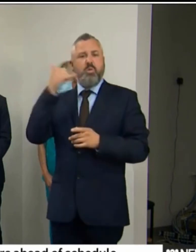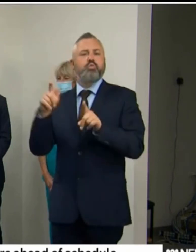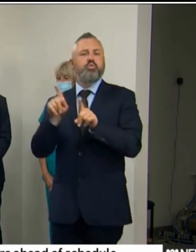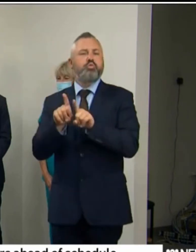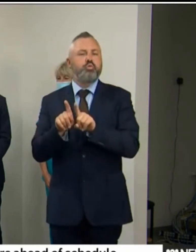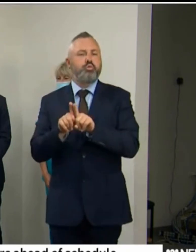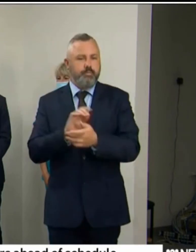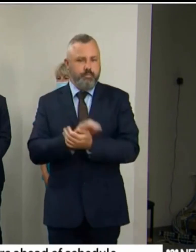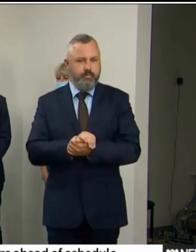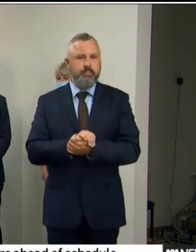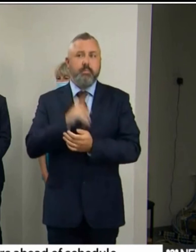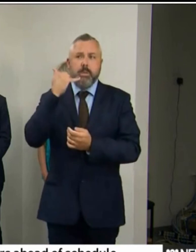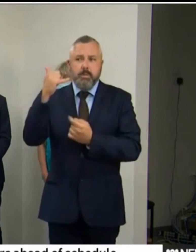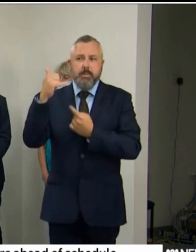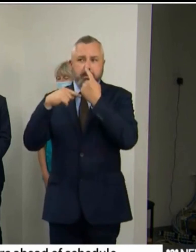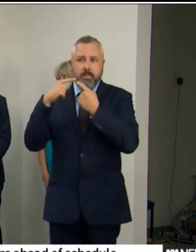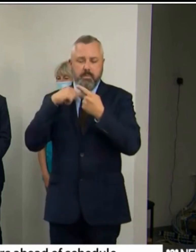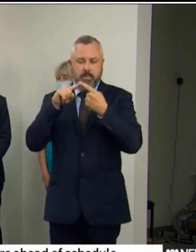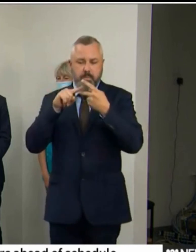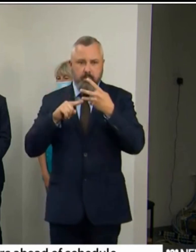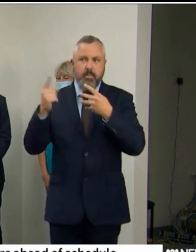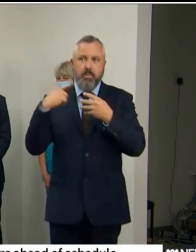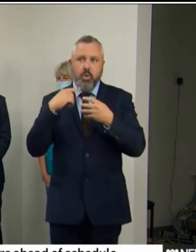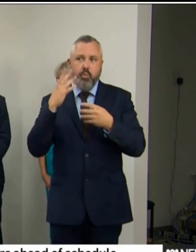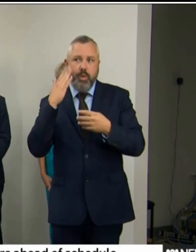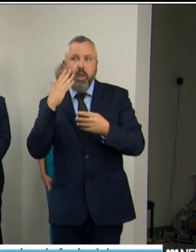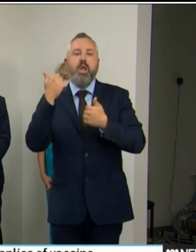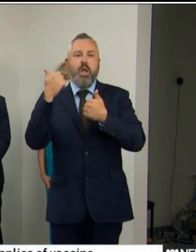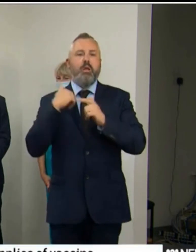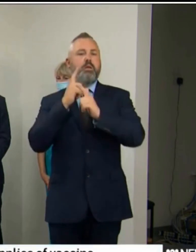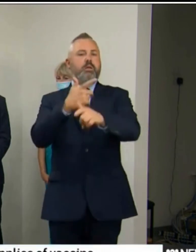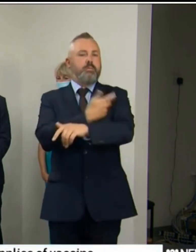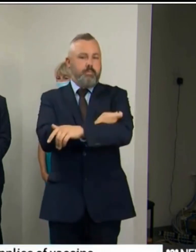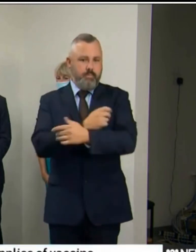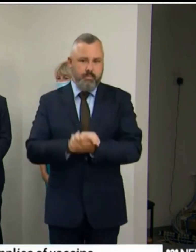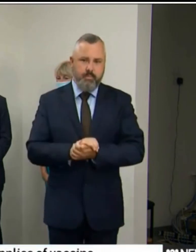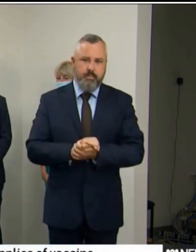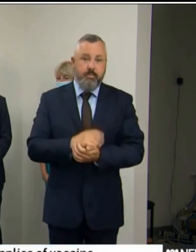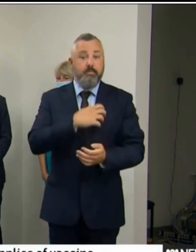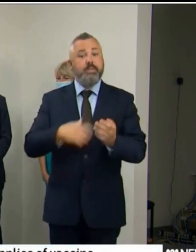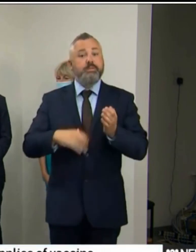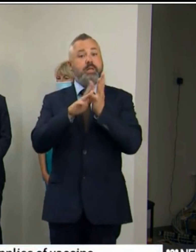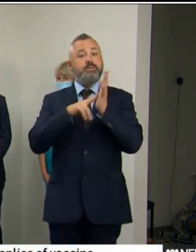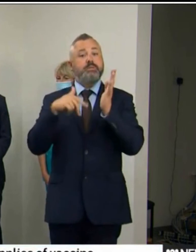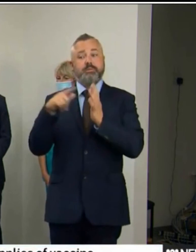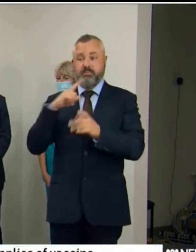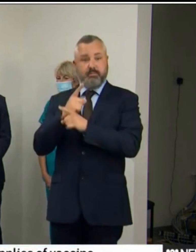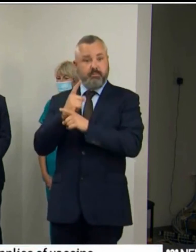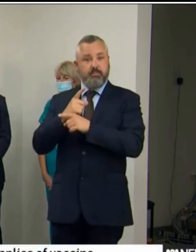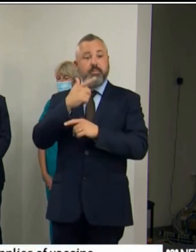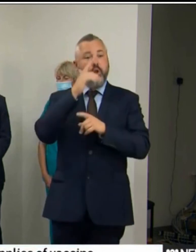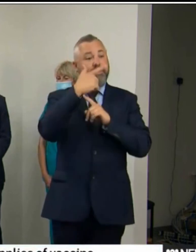and where they can go. So, and then as Minister Hunt said, once we've done the over 70s and 80s and some particular high-risk groups